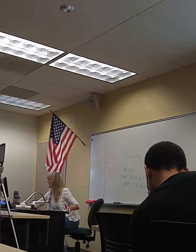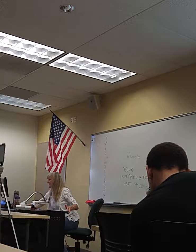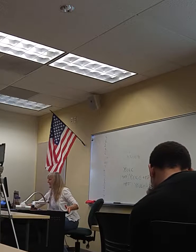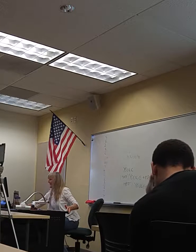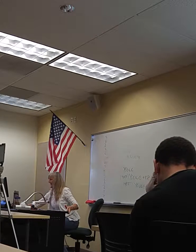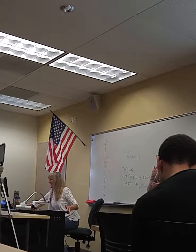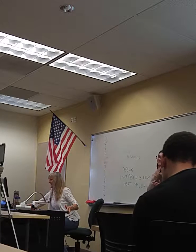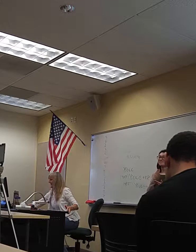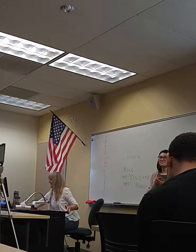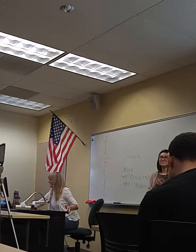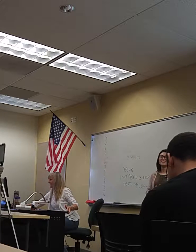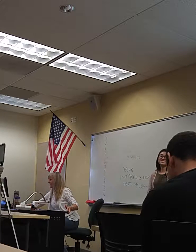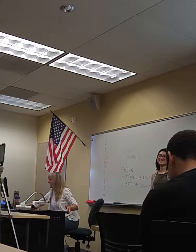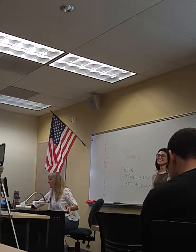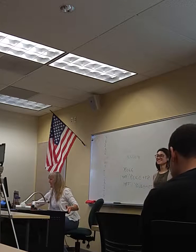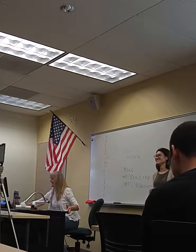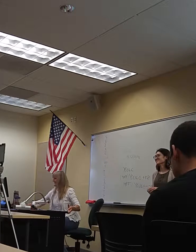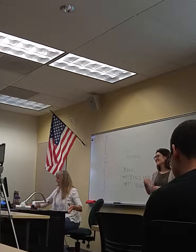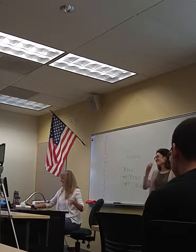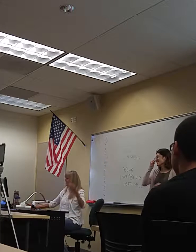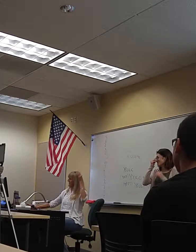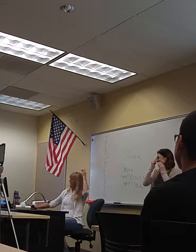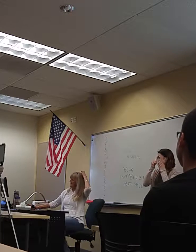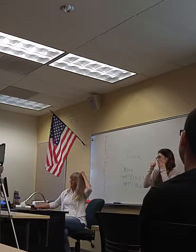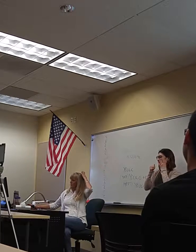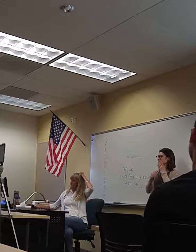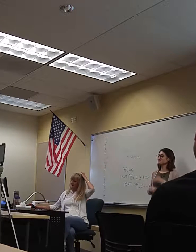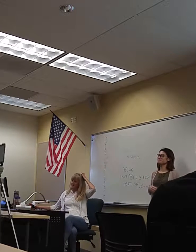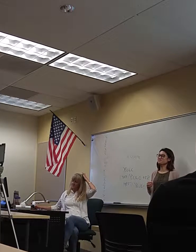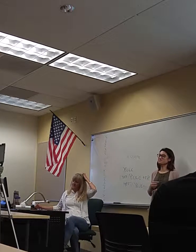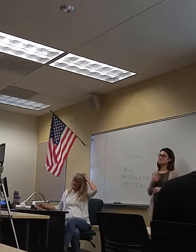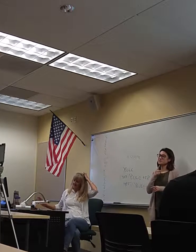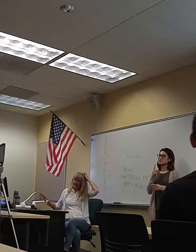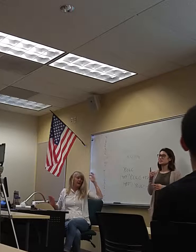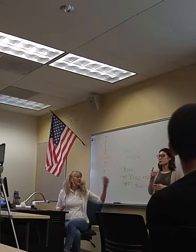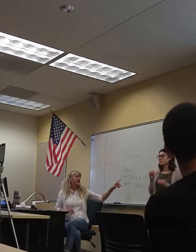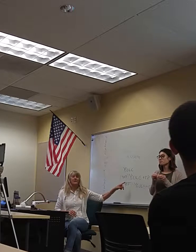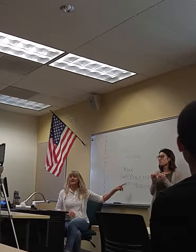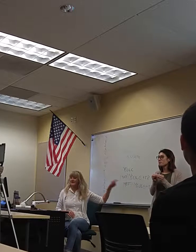not such good. It's like me always saying more better. I'm going to get back to this.